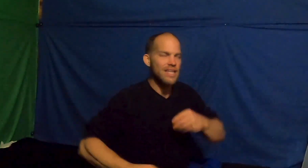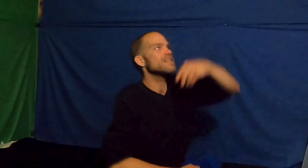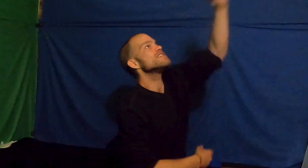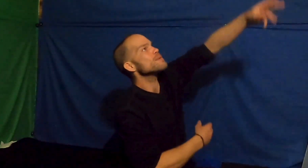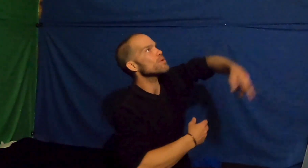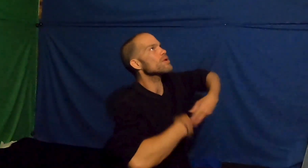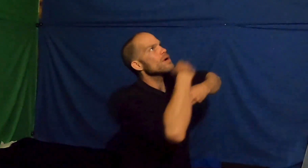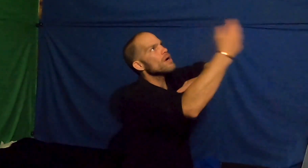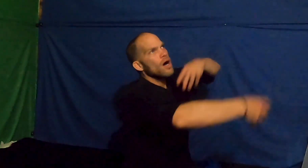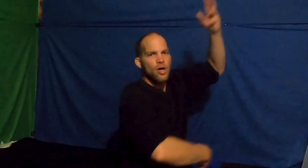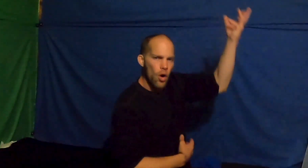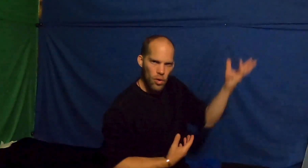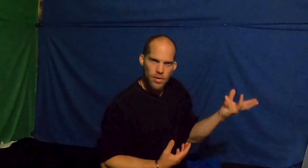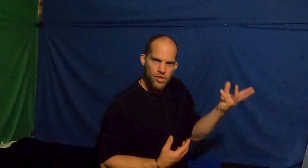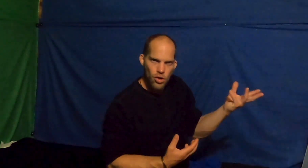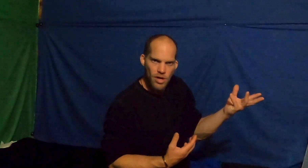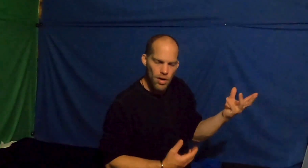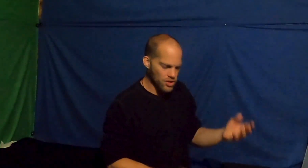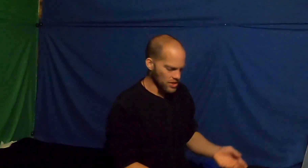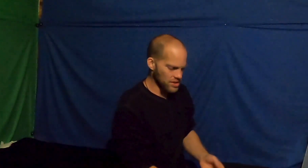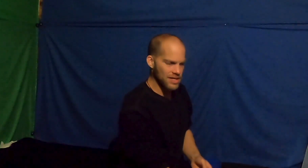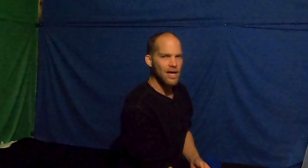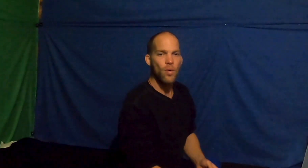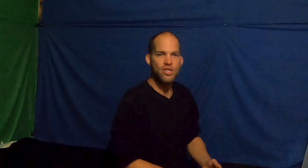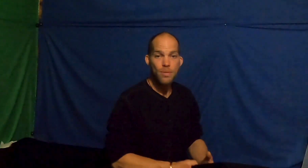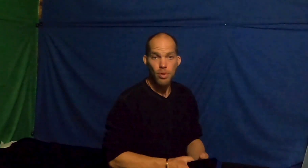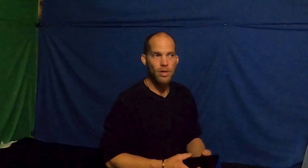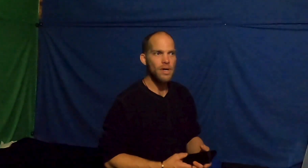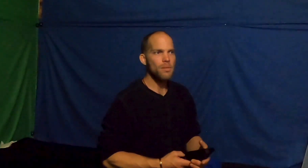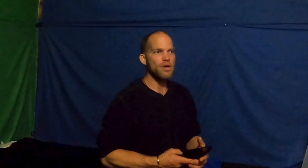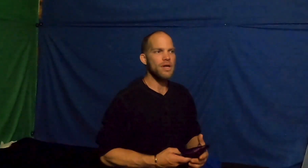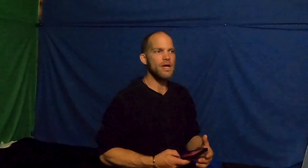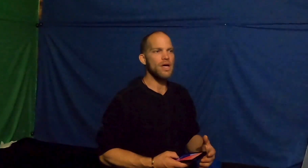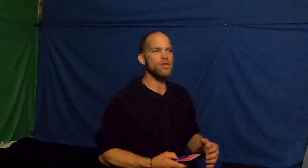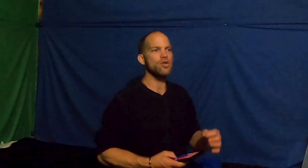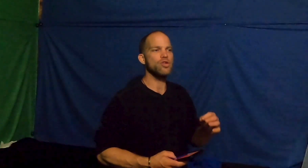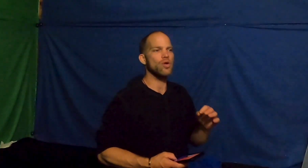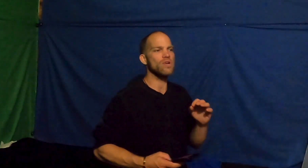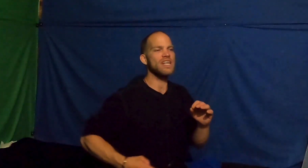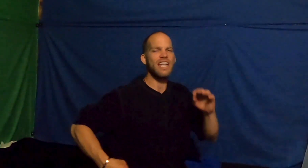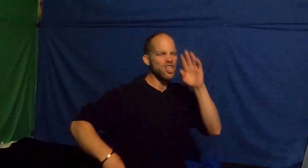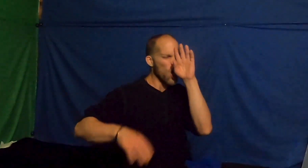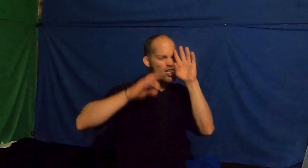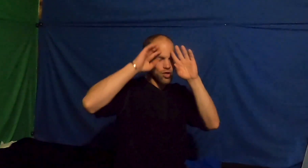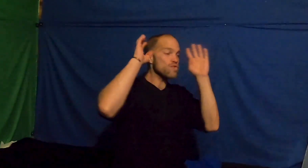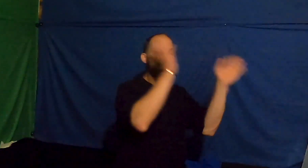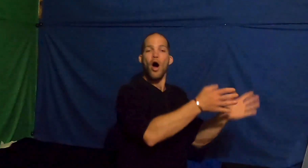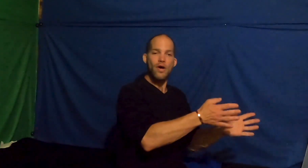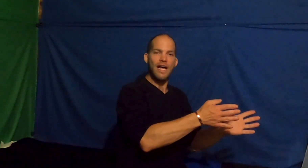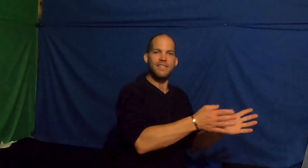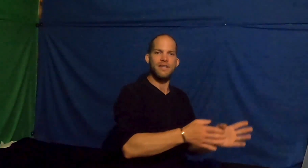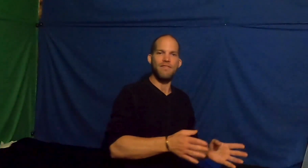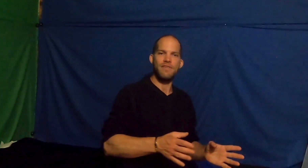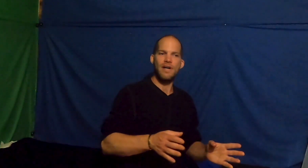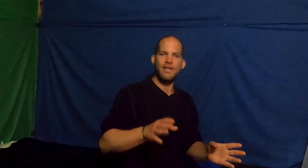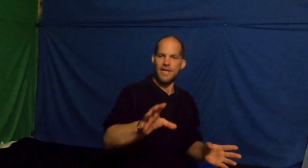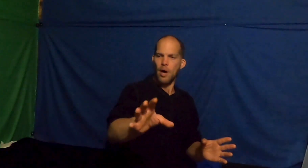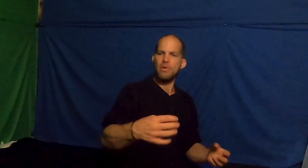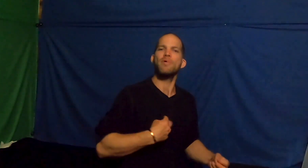the deeper occult terminologies. They go deeper, but you don't need to get lost too far in that stuff to help people